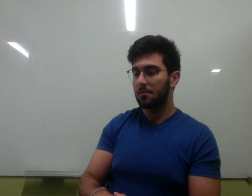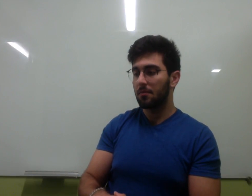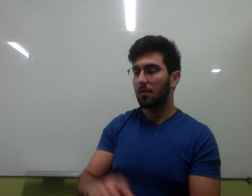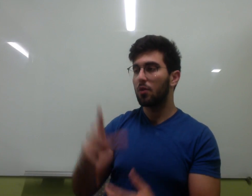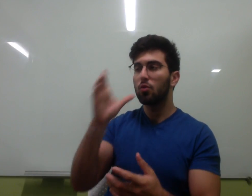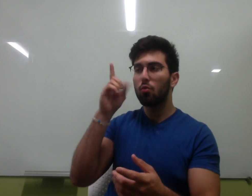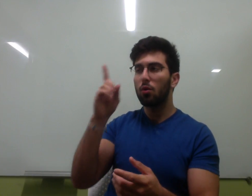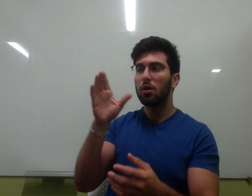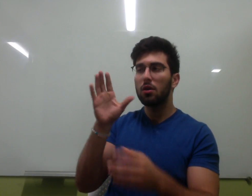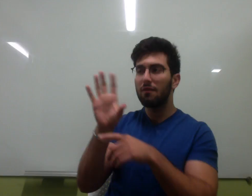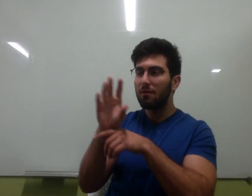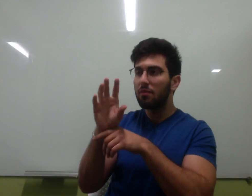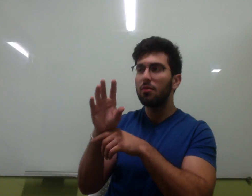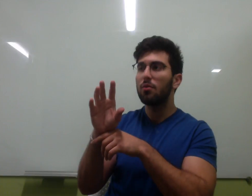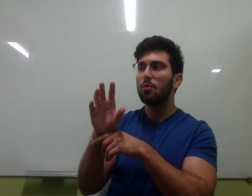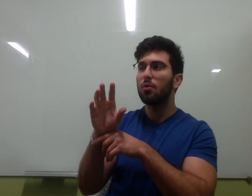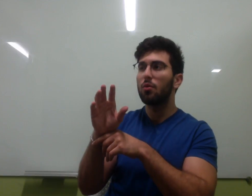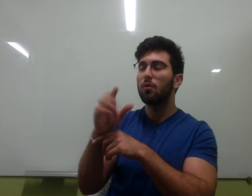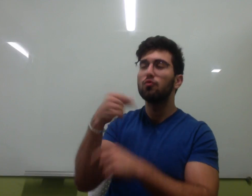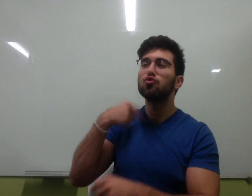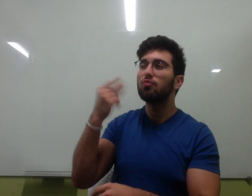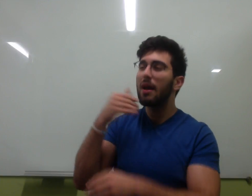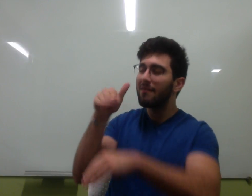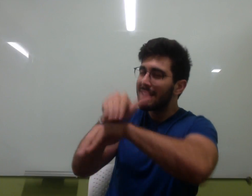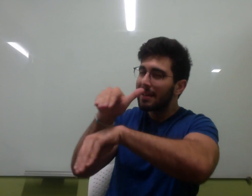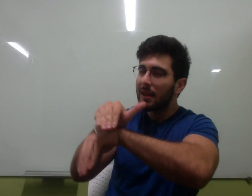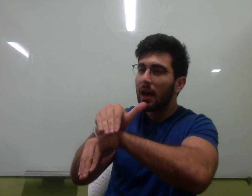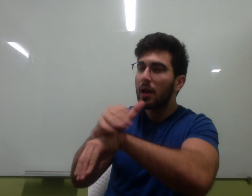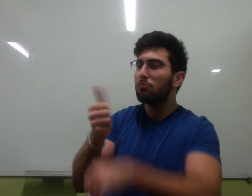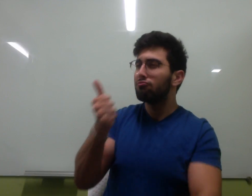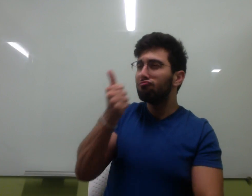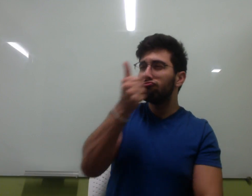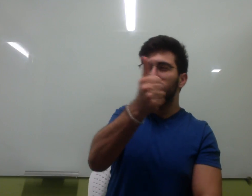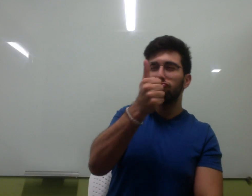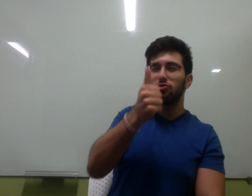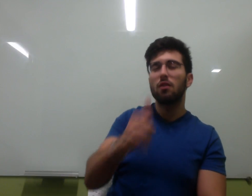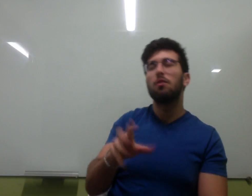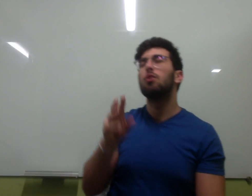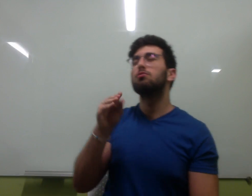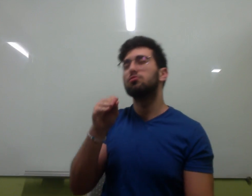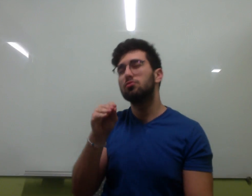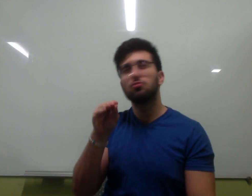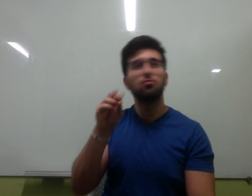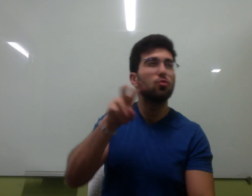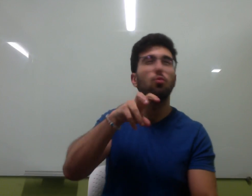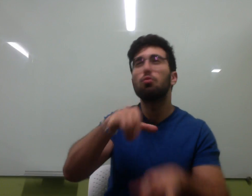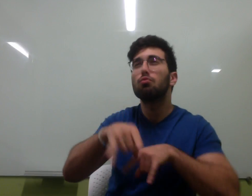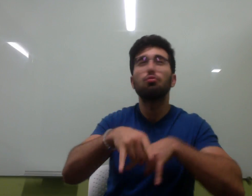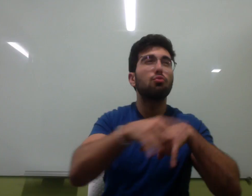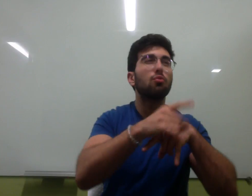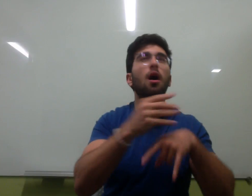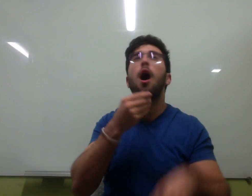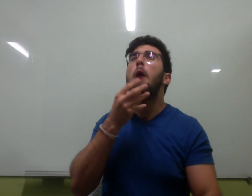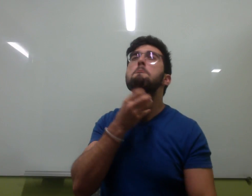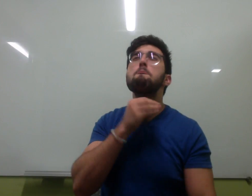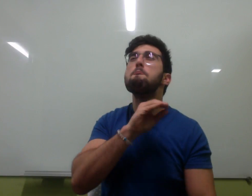might hear, if you're lucky, is like a snort or maybe a hiss or a grunt. Probably won't hear any roaring or mooing,